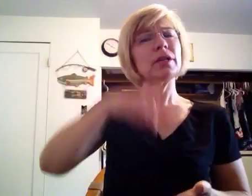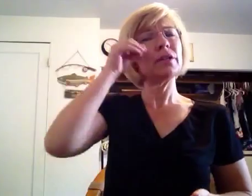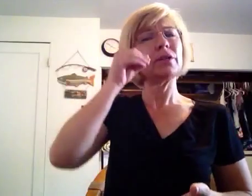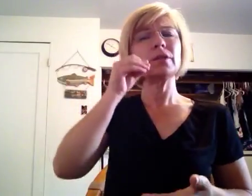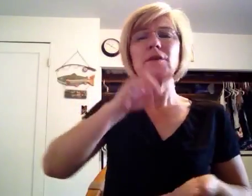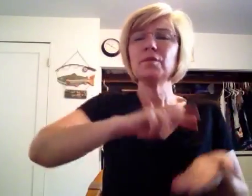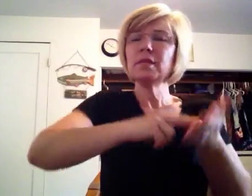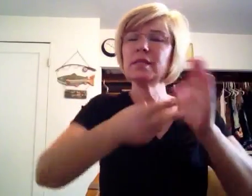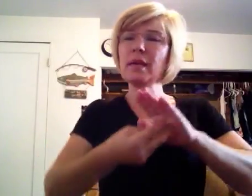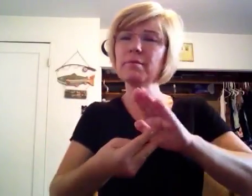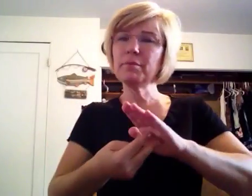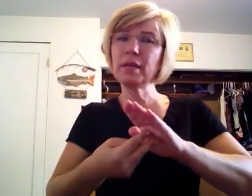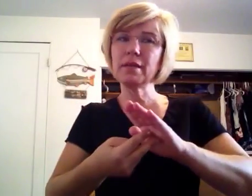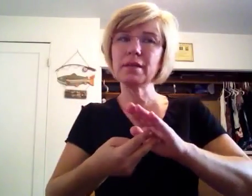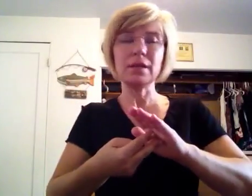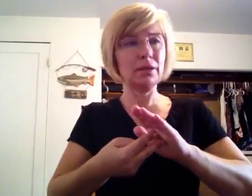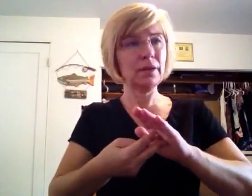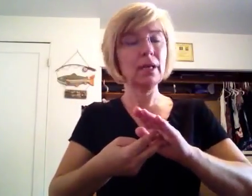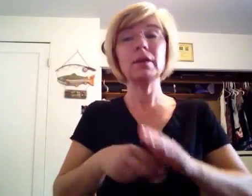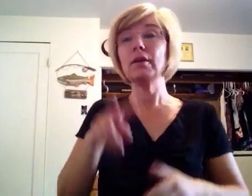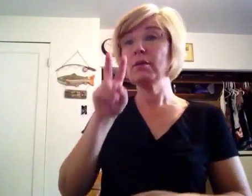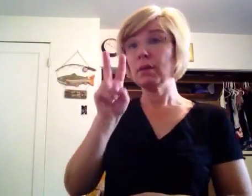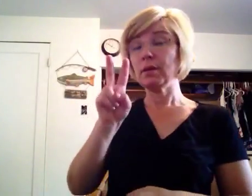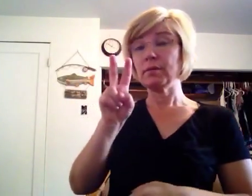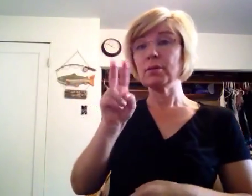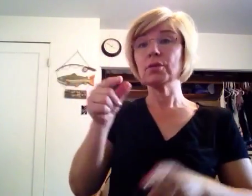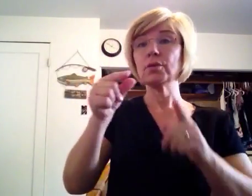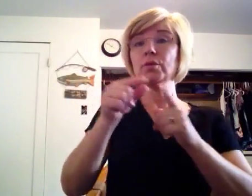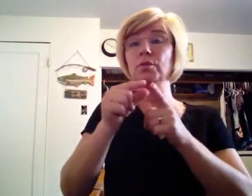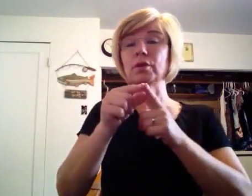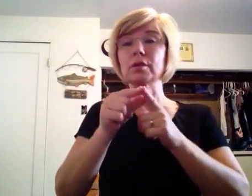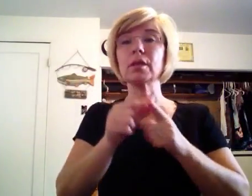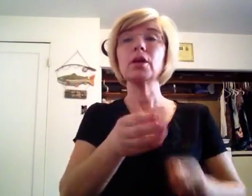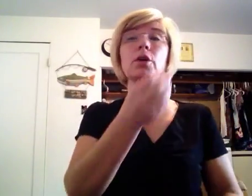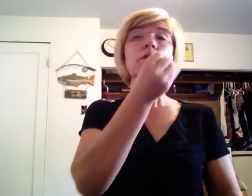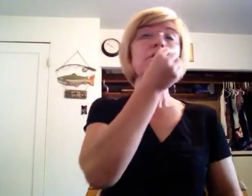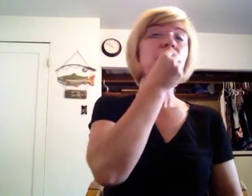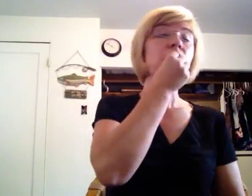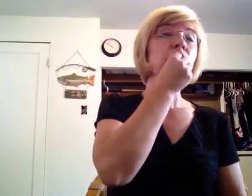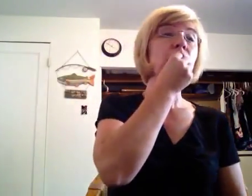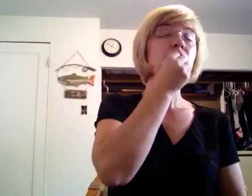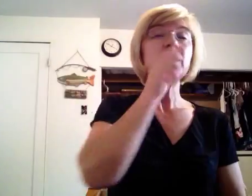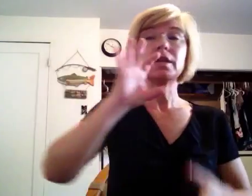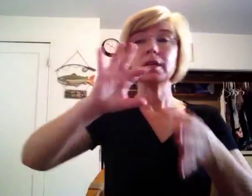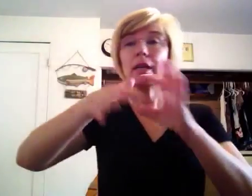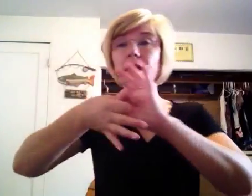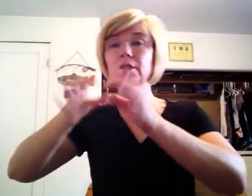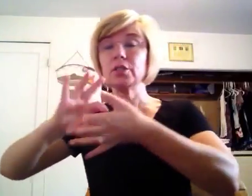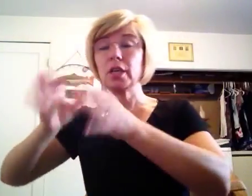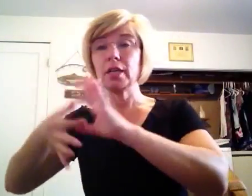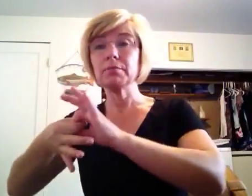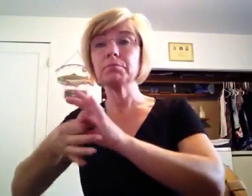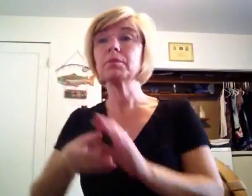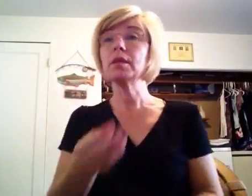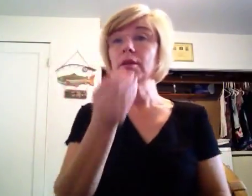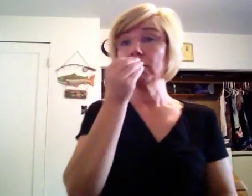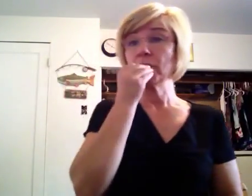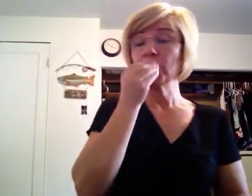want everyone to break down the two words into food and chain. Food is what we eat for breakfast, lunch, or dinner if we